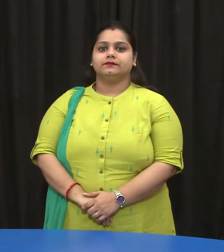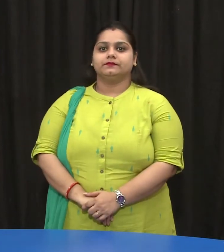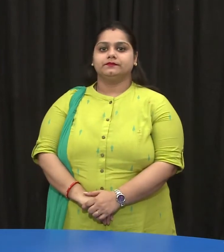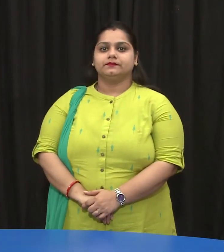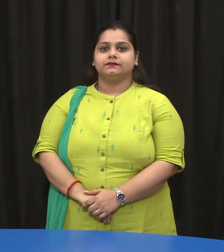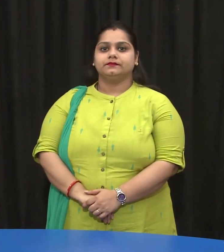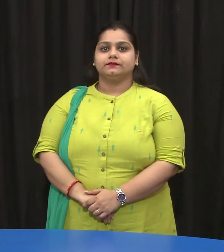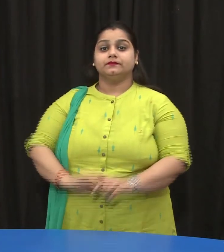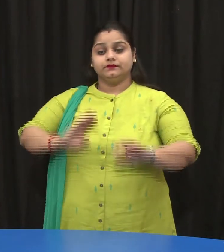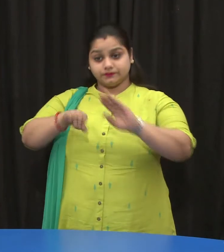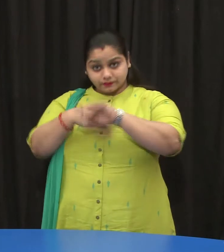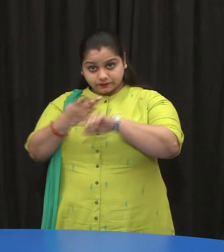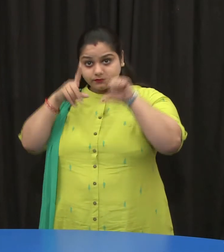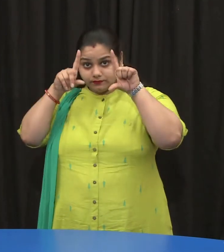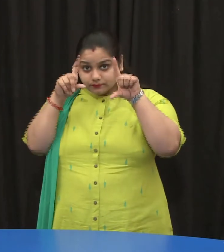In the next slide,